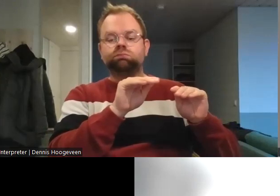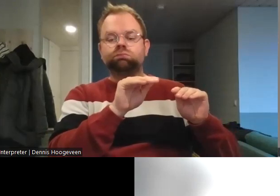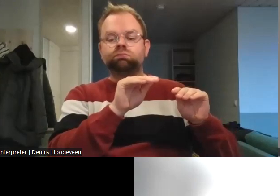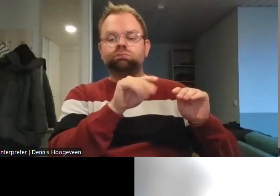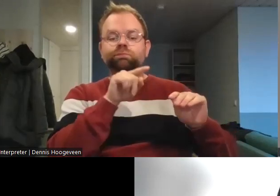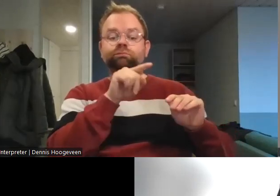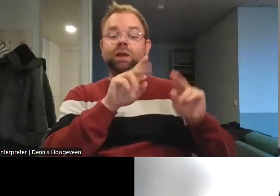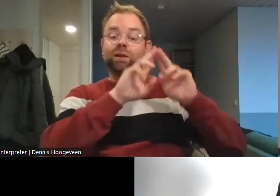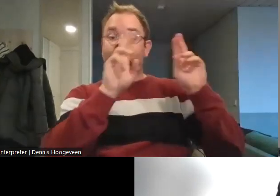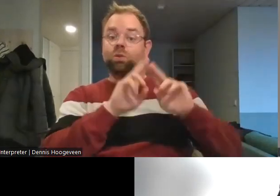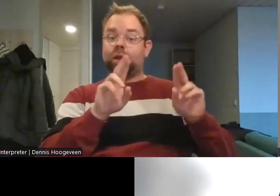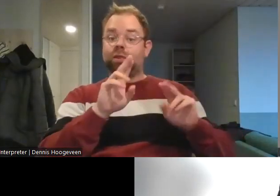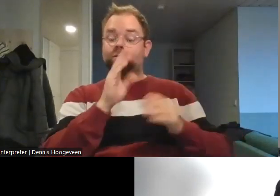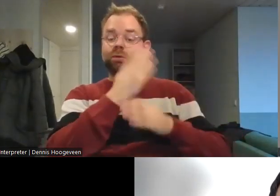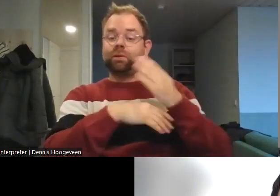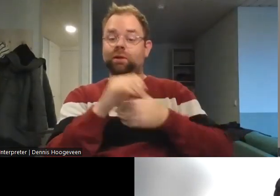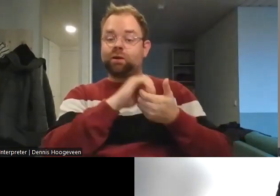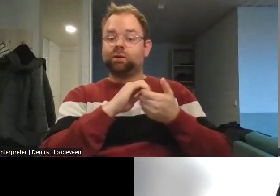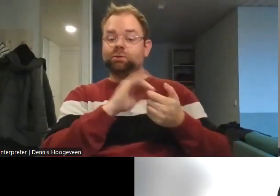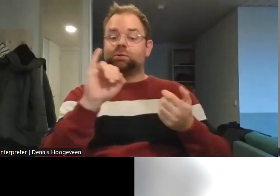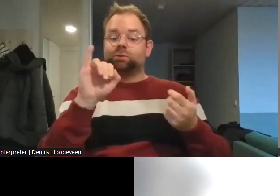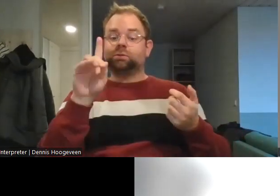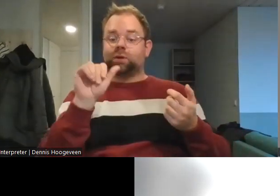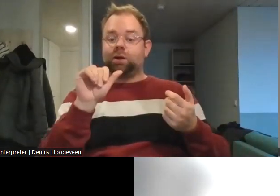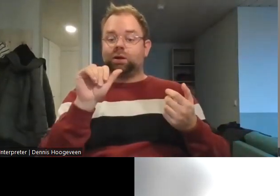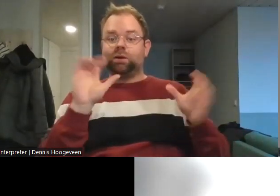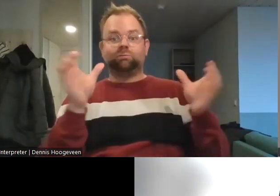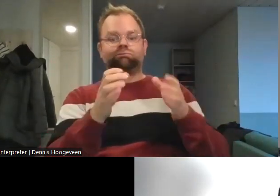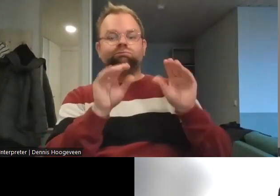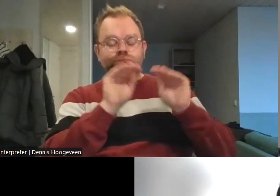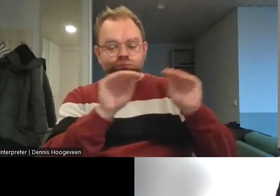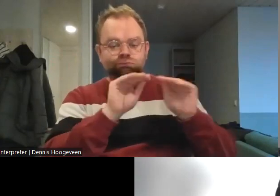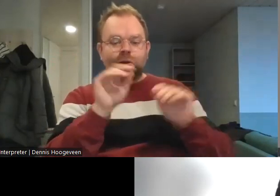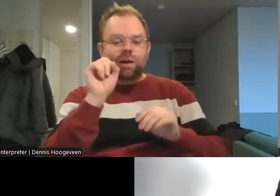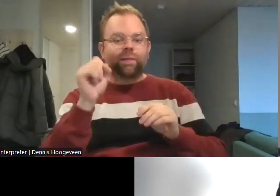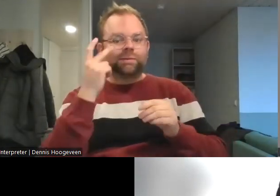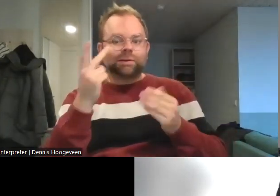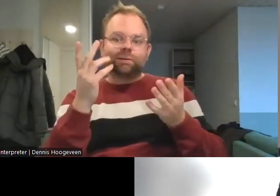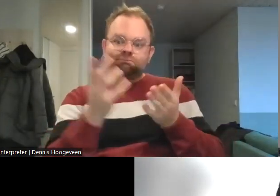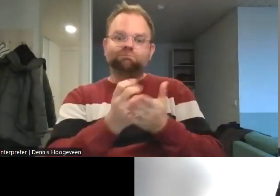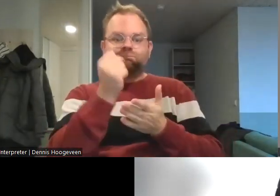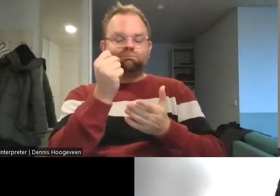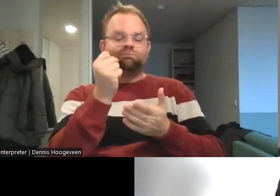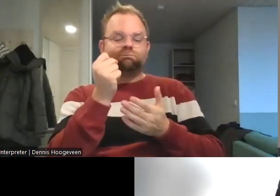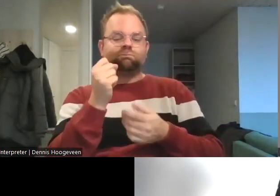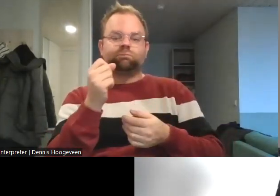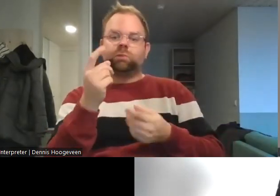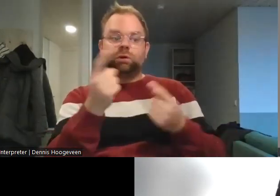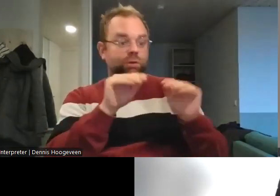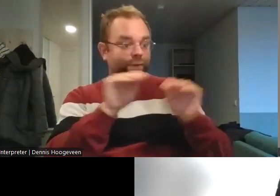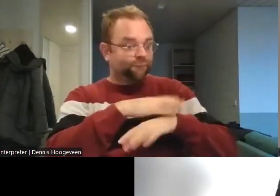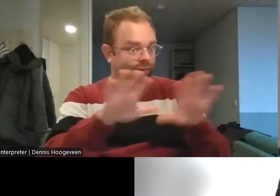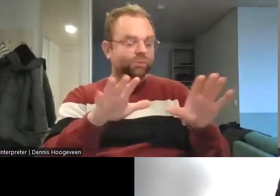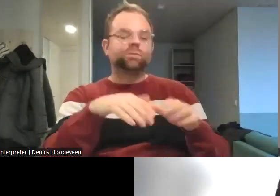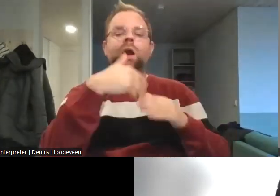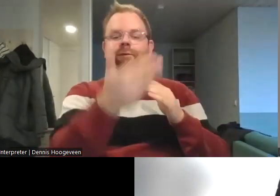opportunity to be in a WhatsApp group as well to share opportunities, requests, etc.